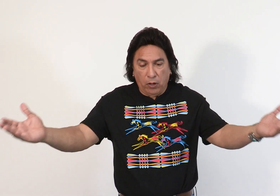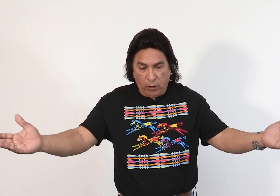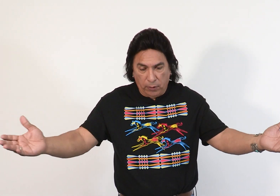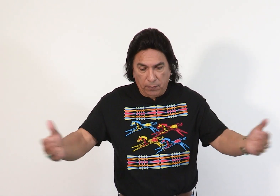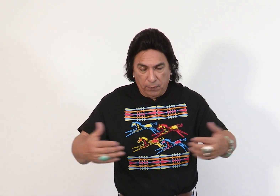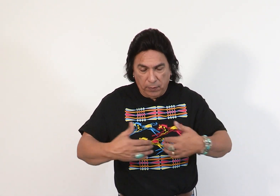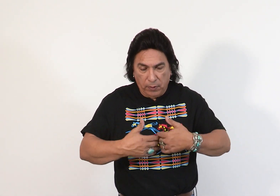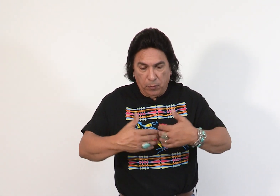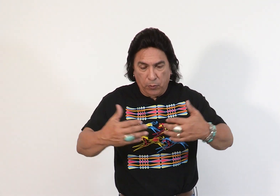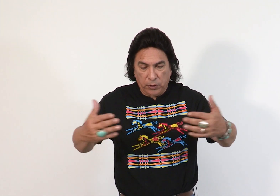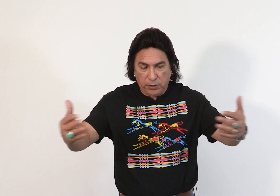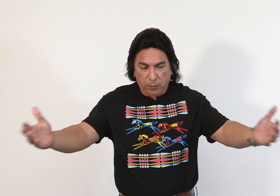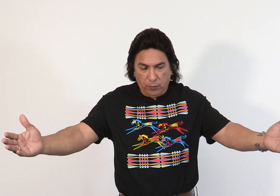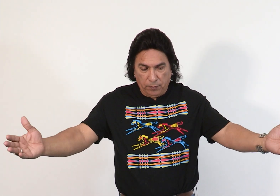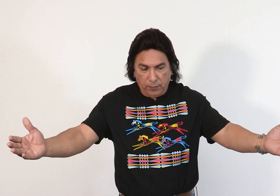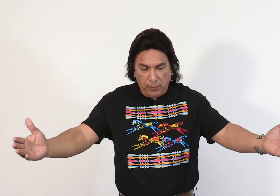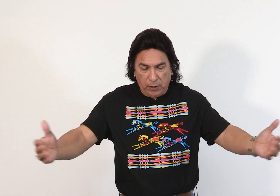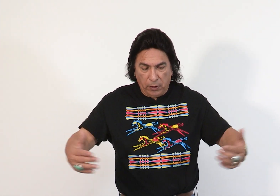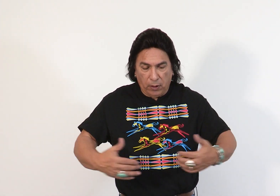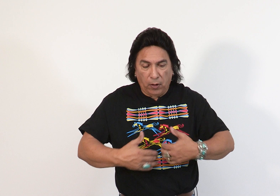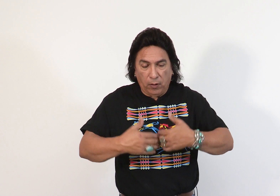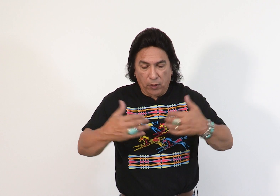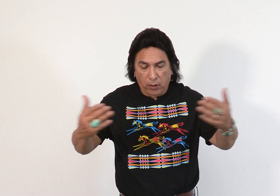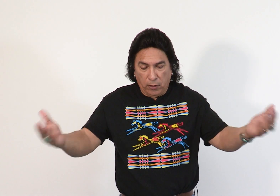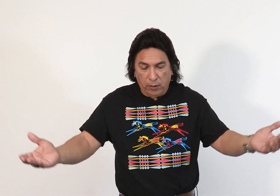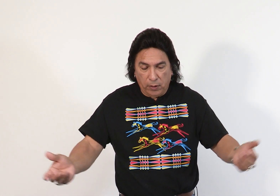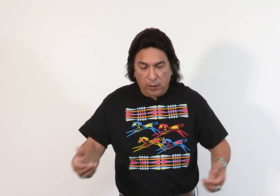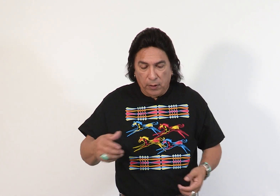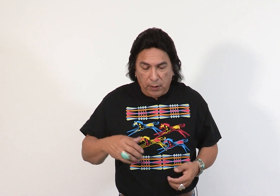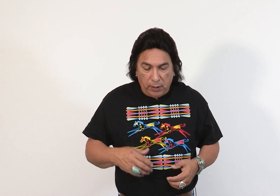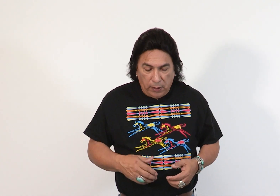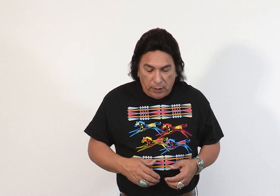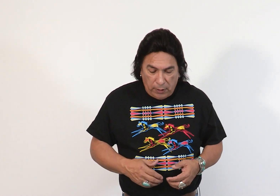gone. Pretty simple. All gone.